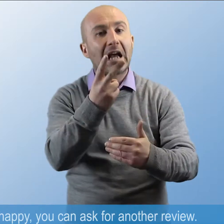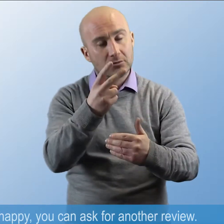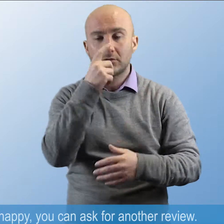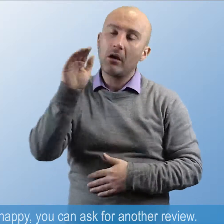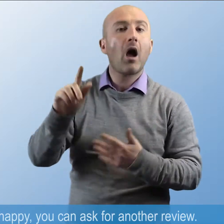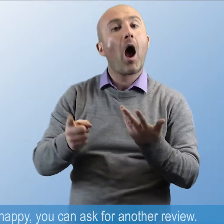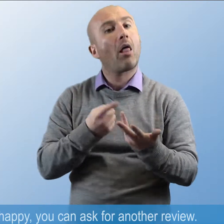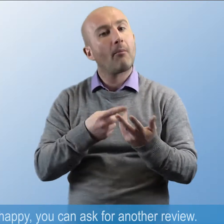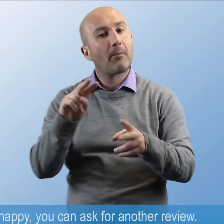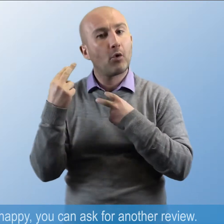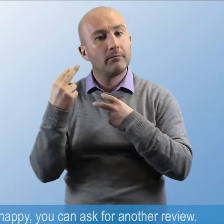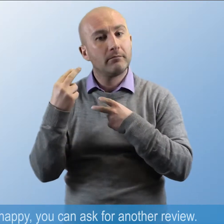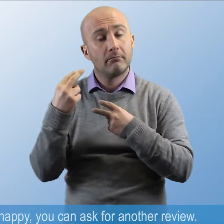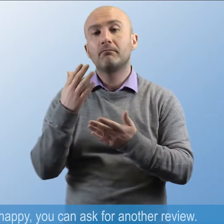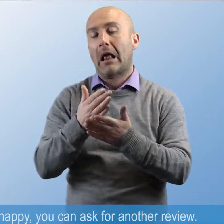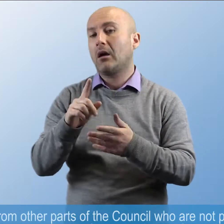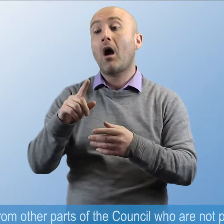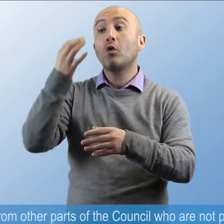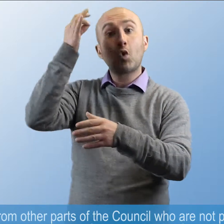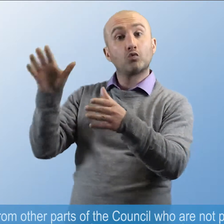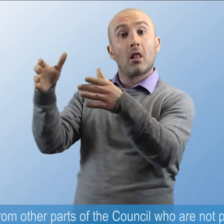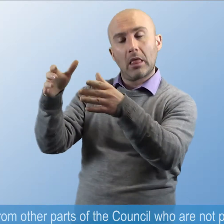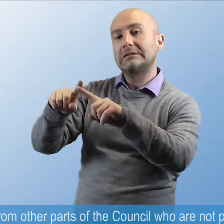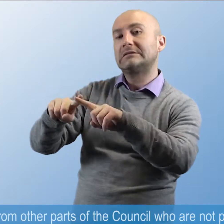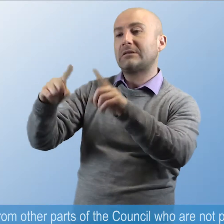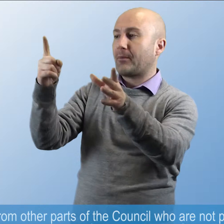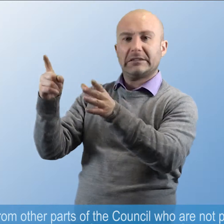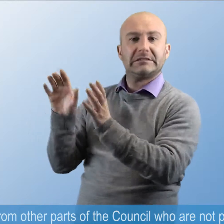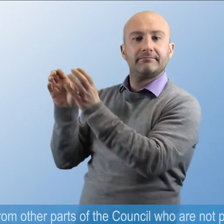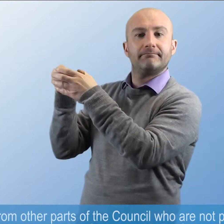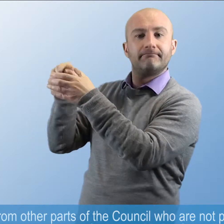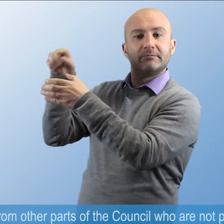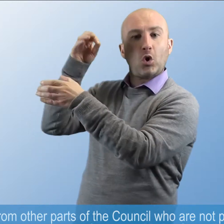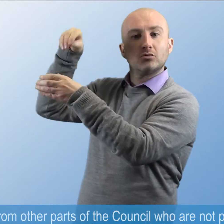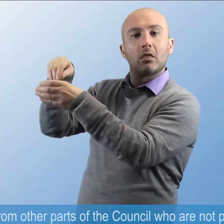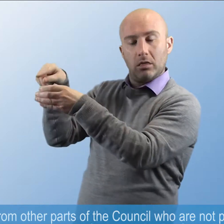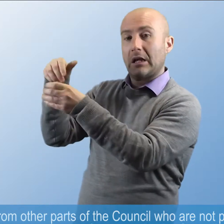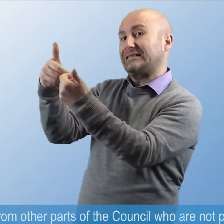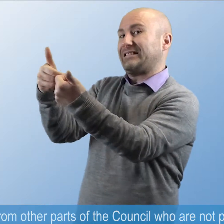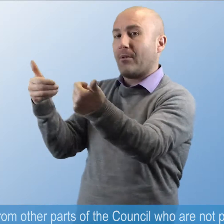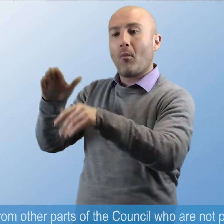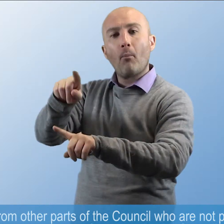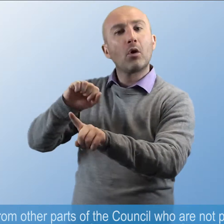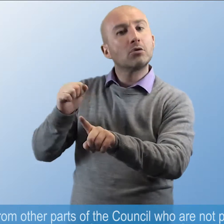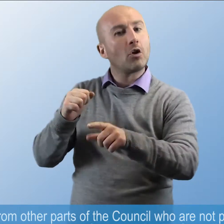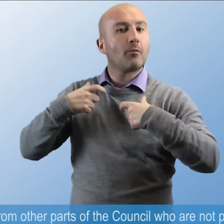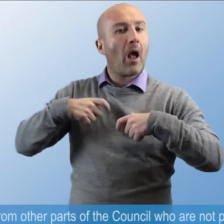2. If you are still not happy, you can ask for another review. This time a group of people from other parts